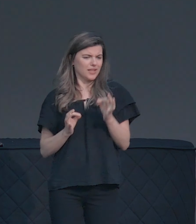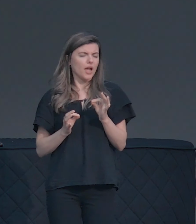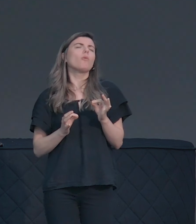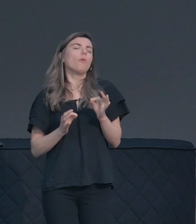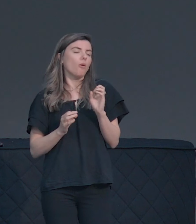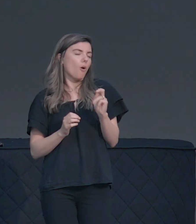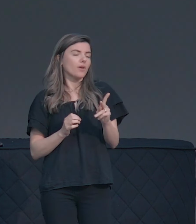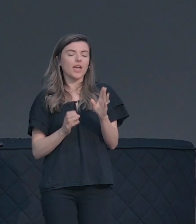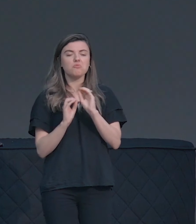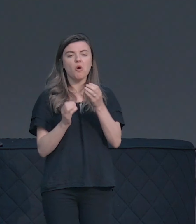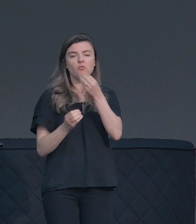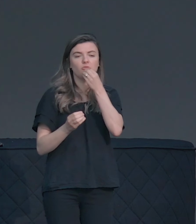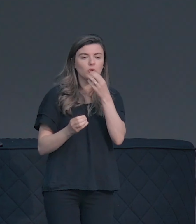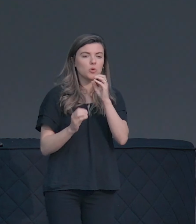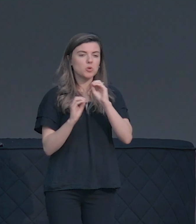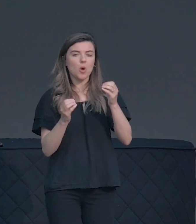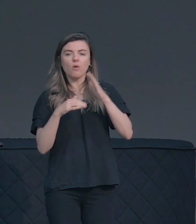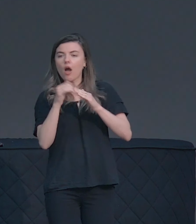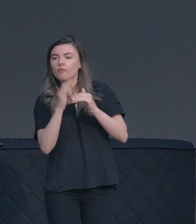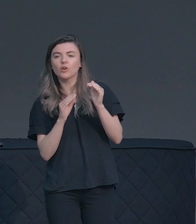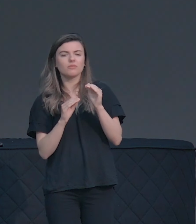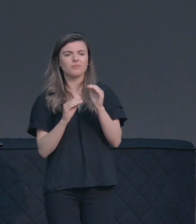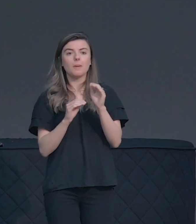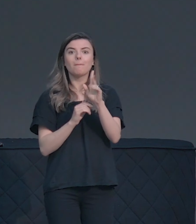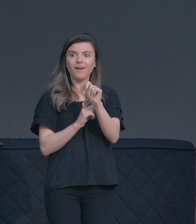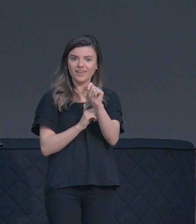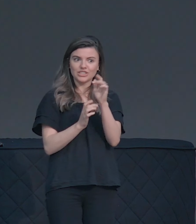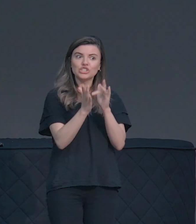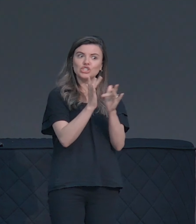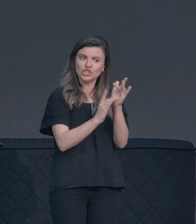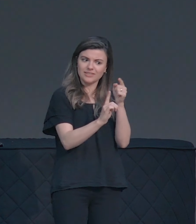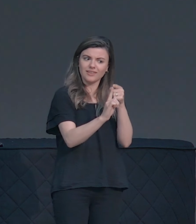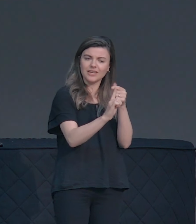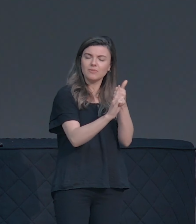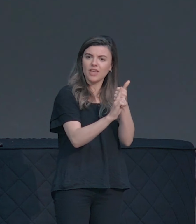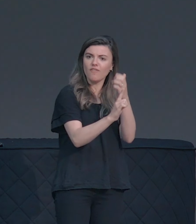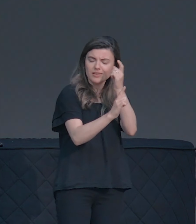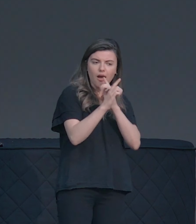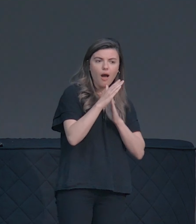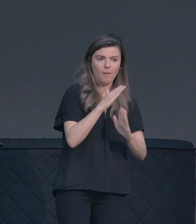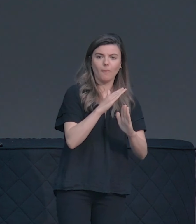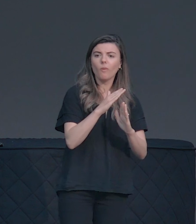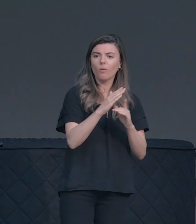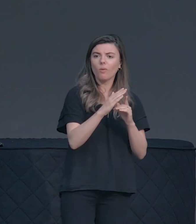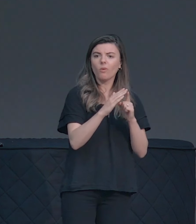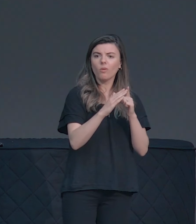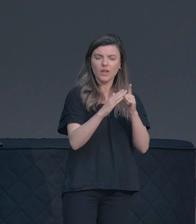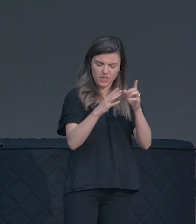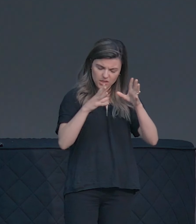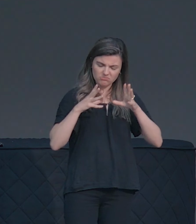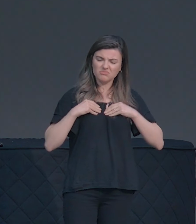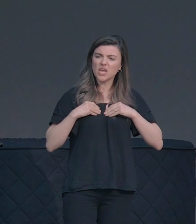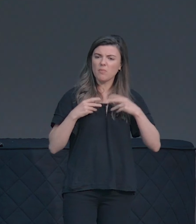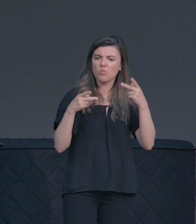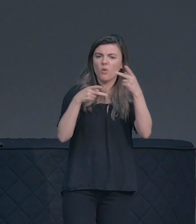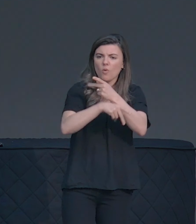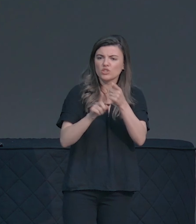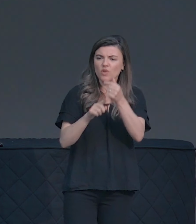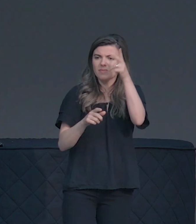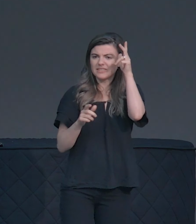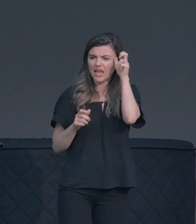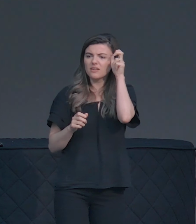But Jesus does because he's the humble Son, ready to take the worst that the devil has to offer. So